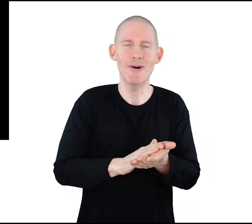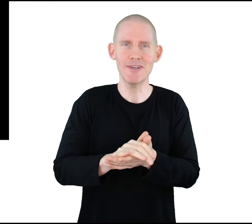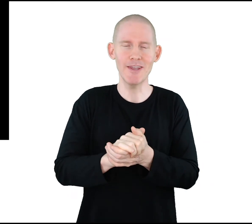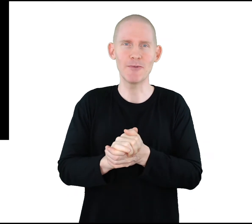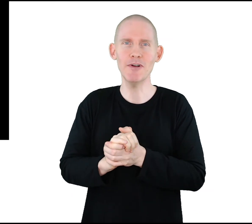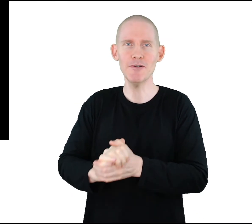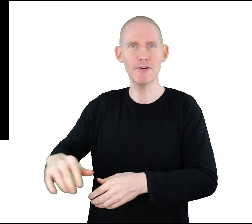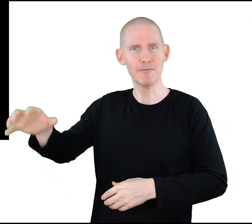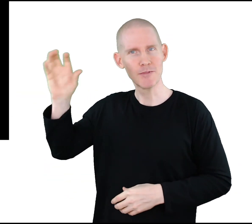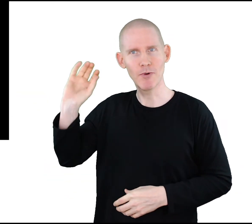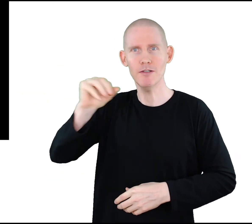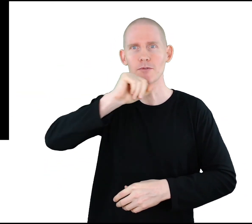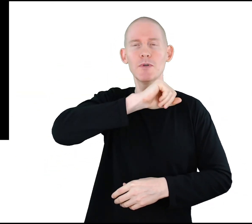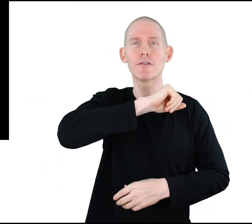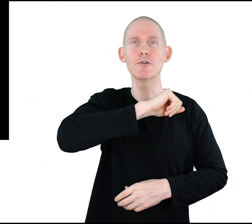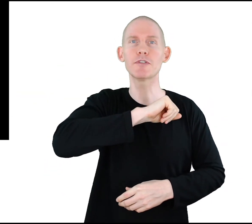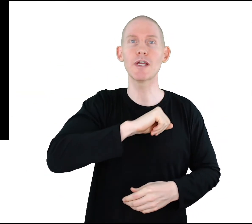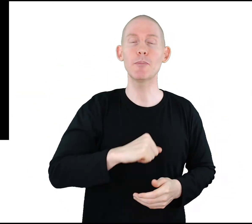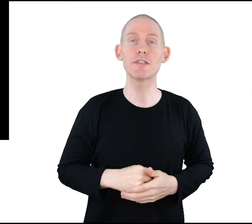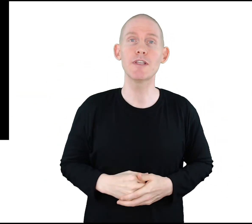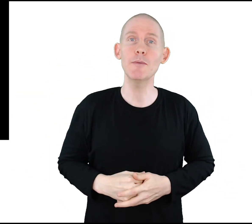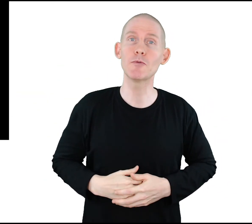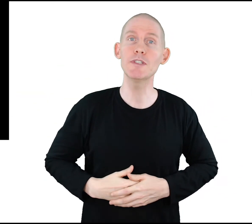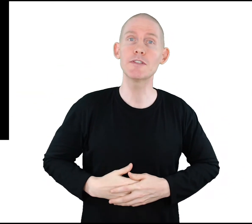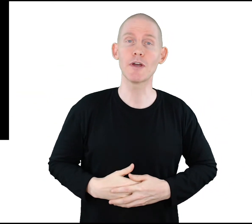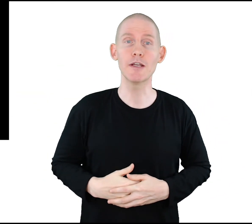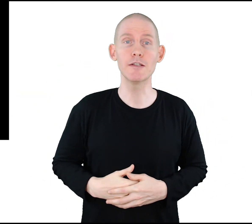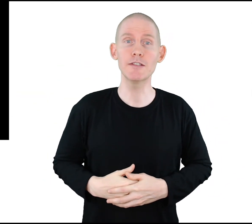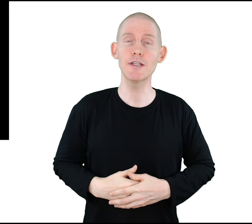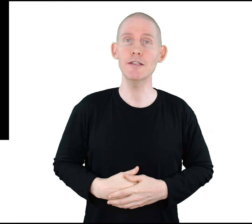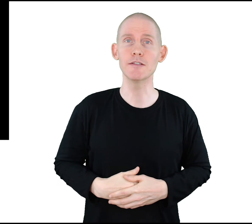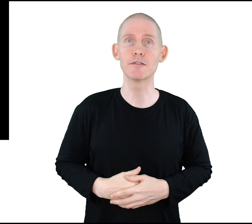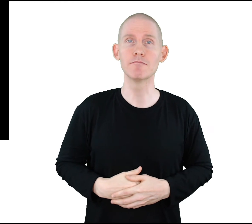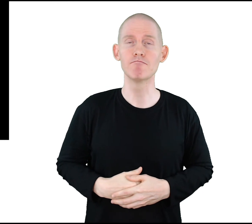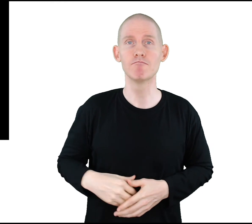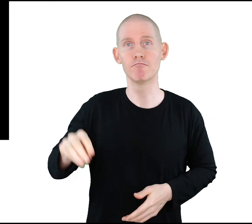Okay, wonderful. Well, we went through step by step and we signed this sentence.